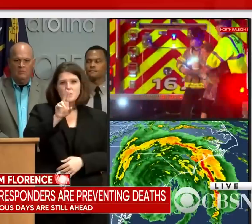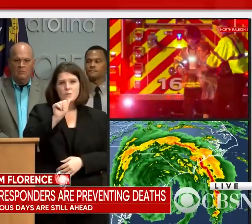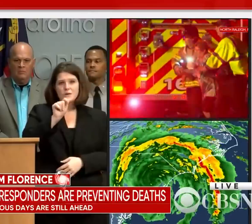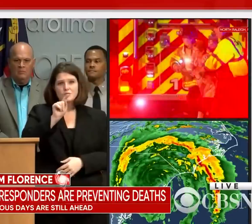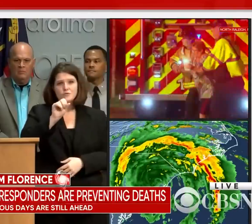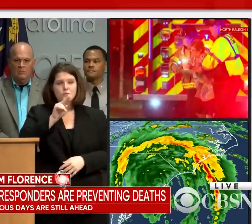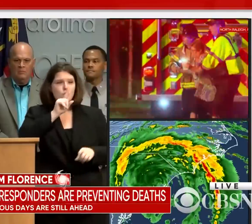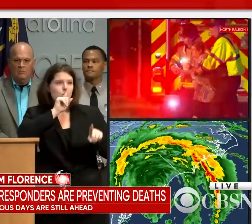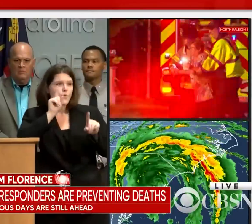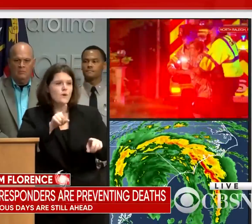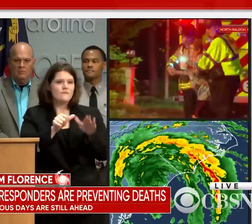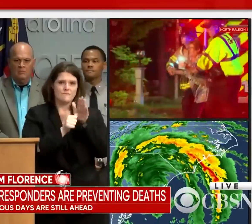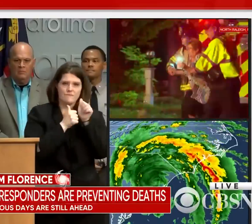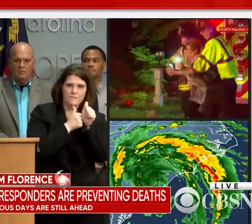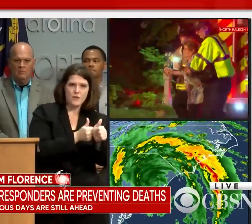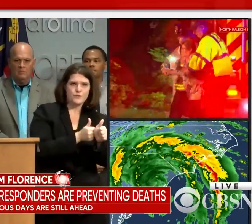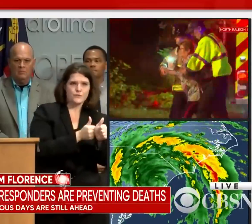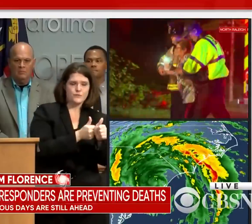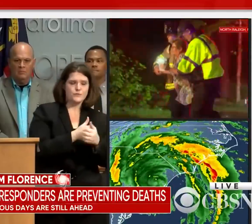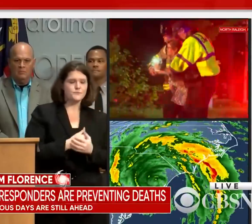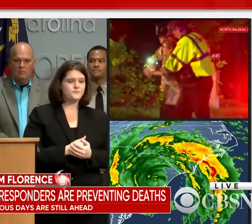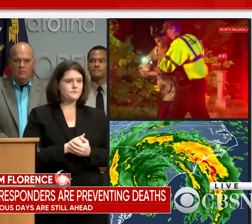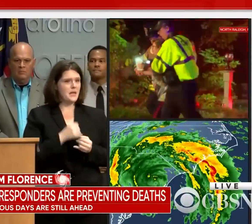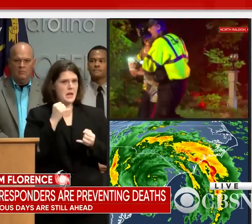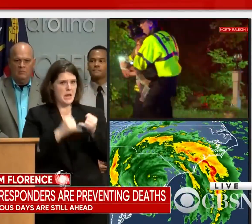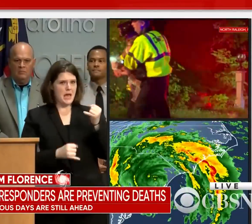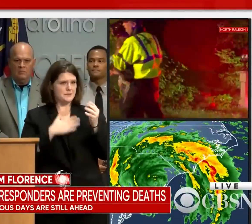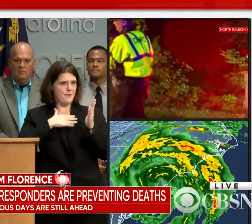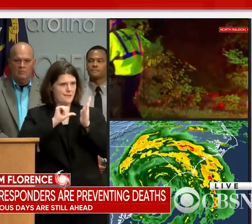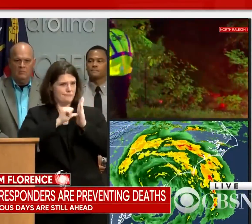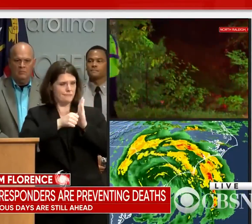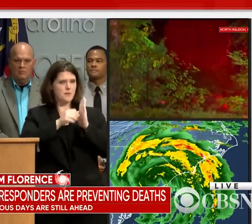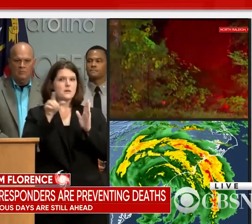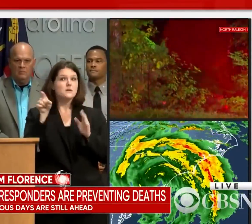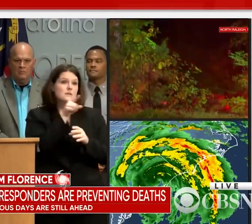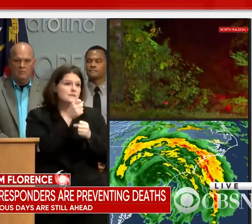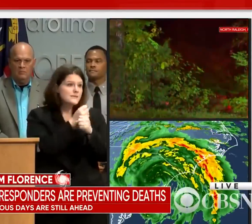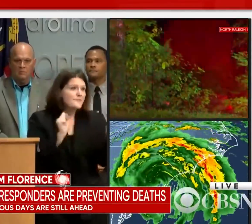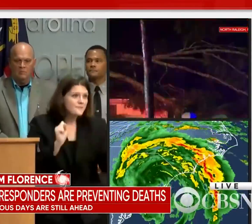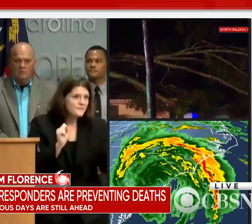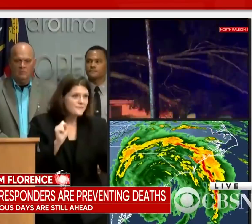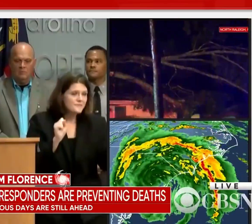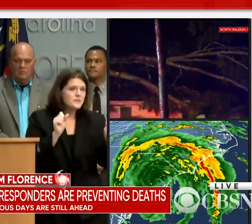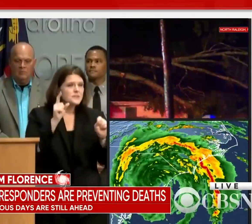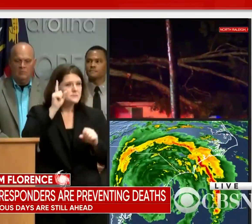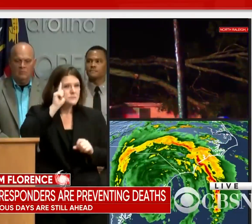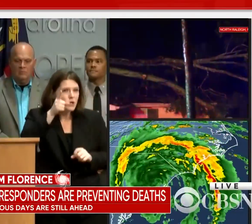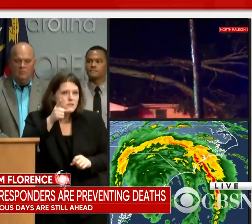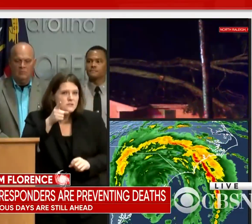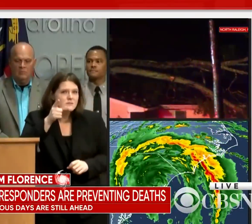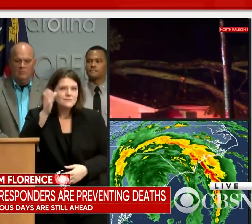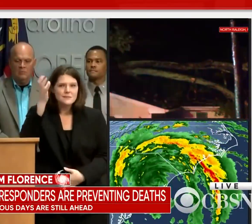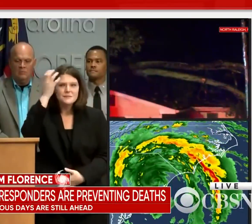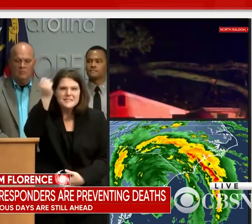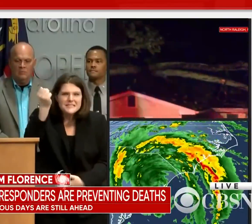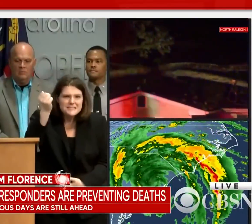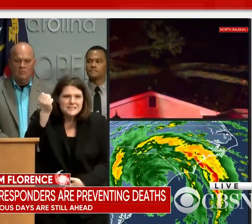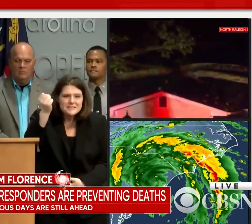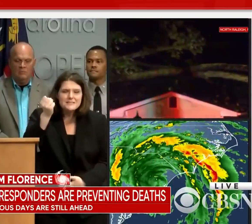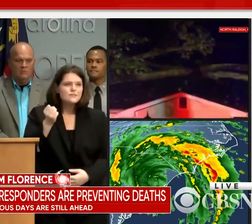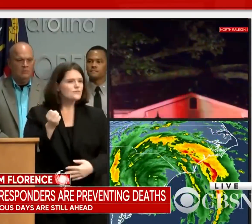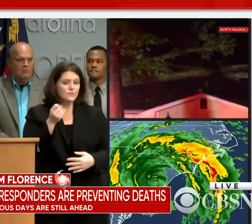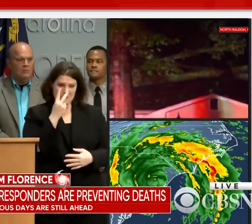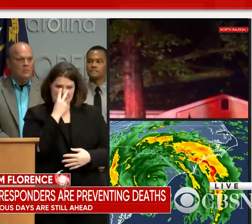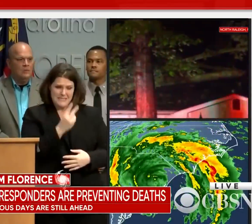Finally, please be safe and be smart. and use your common sense.